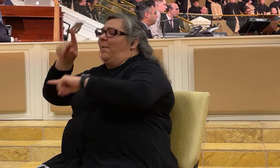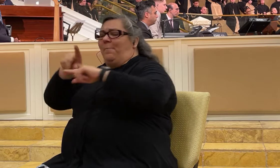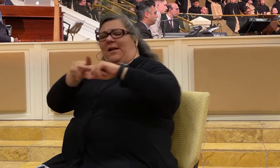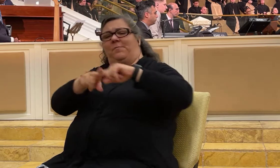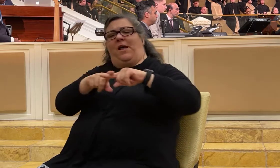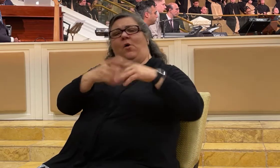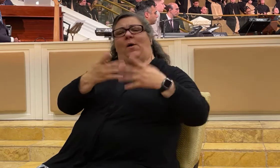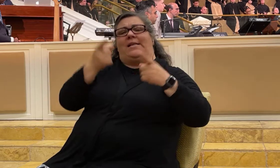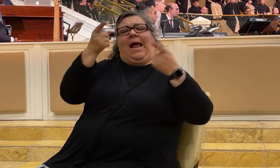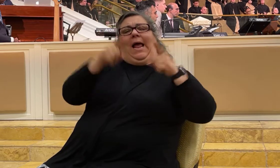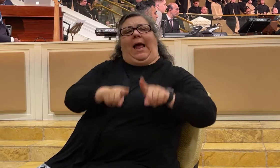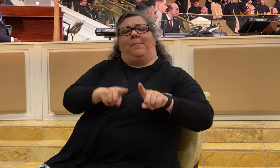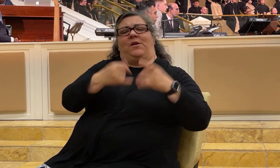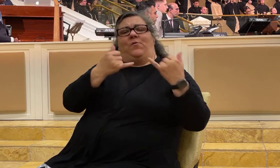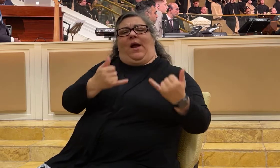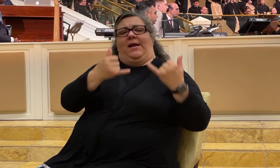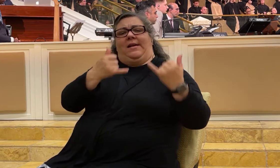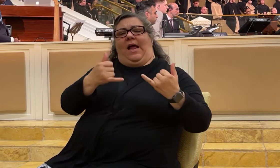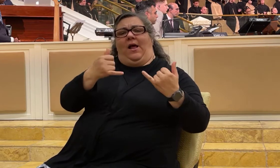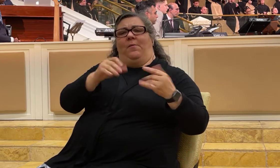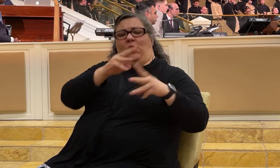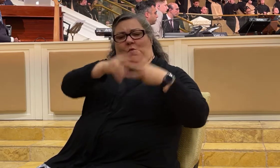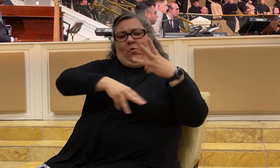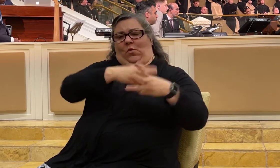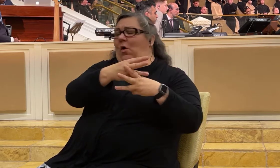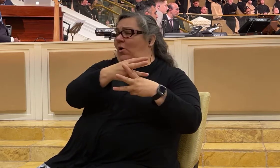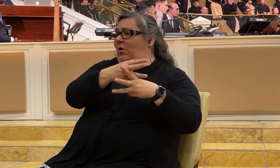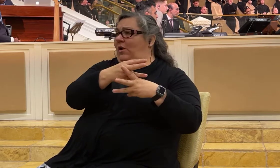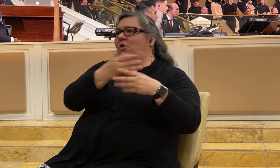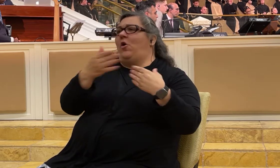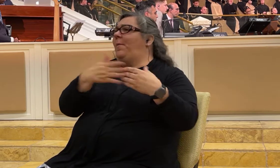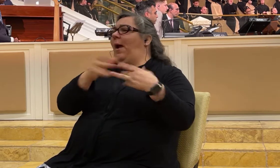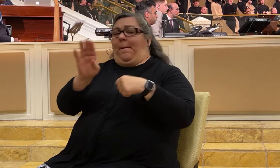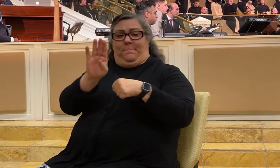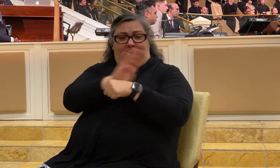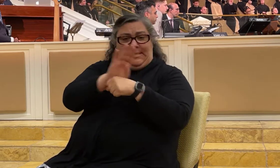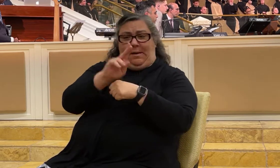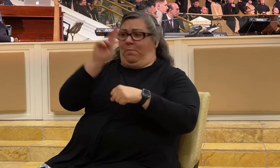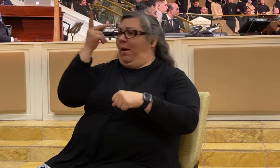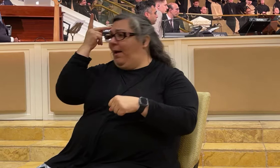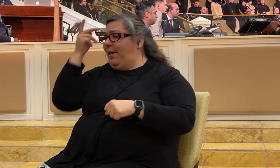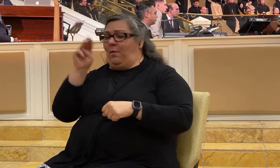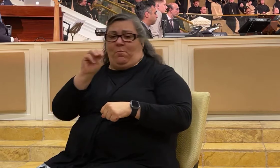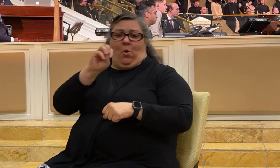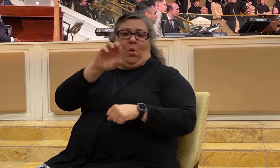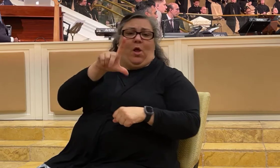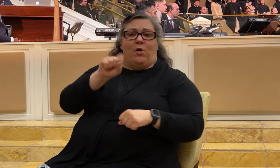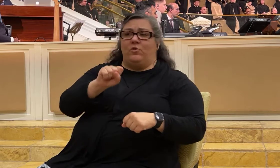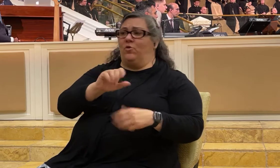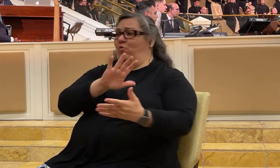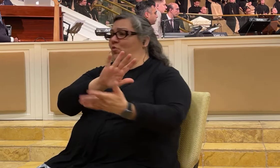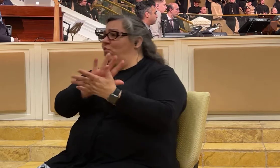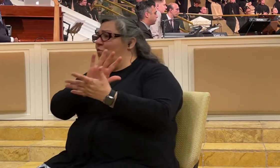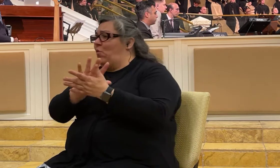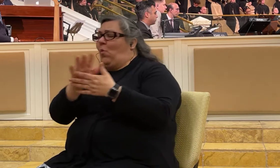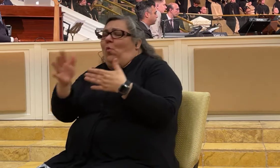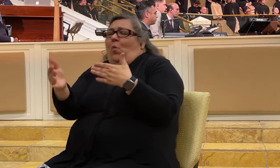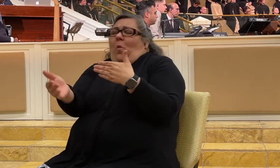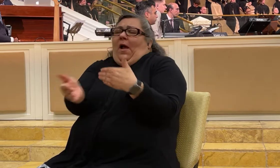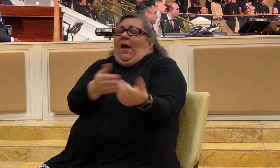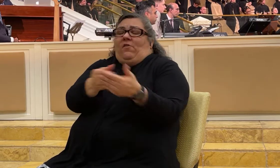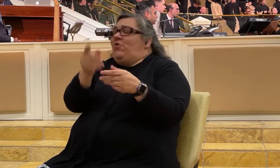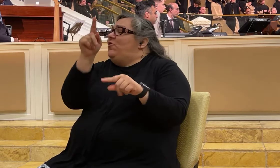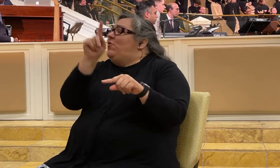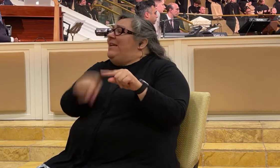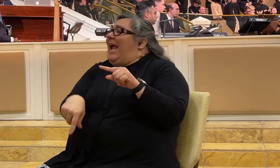judging what's happening to the society, whether it's business, politics, morals, schools, whatever it is.